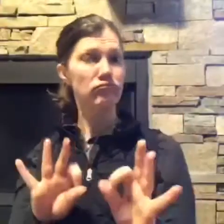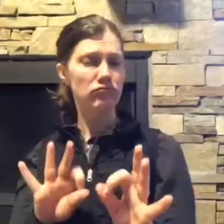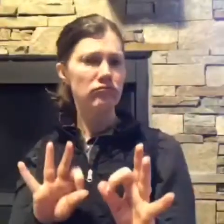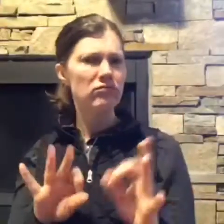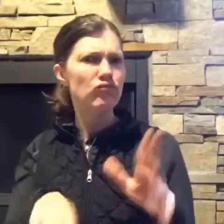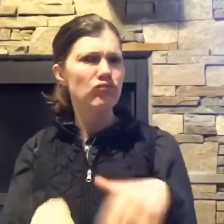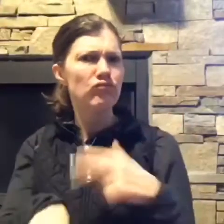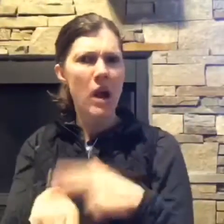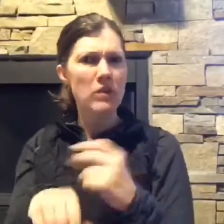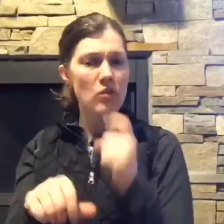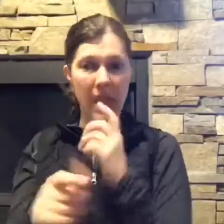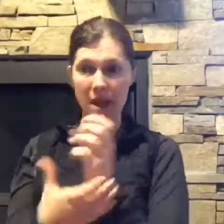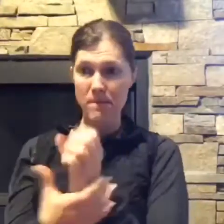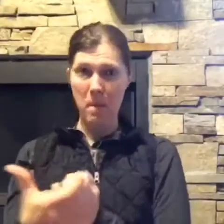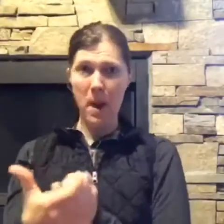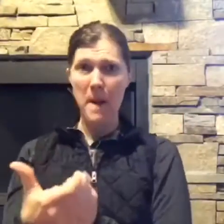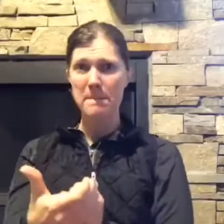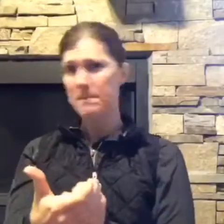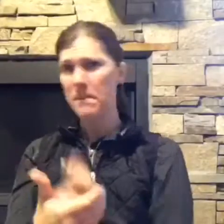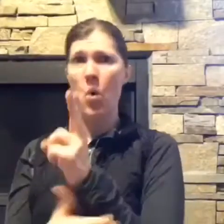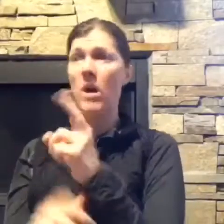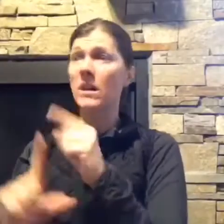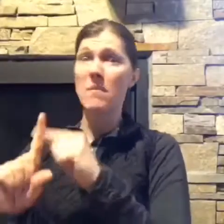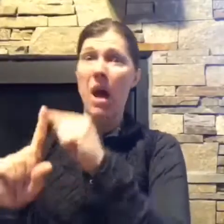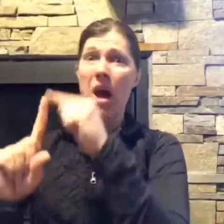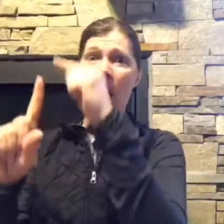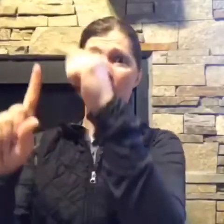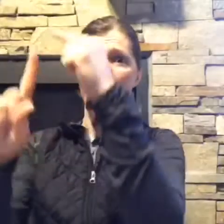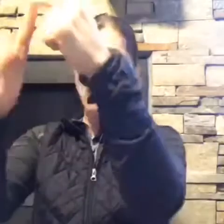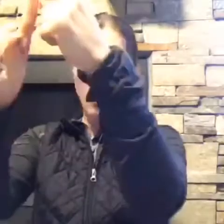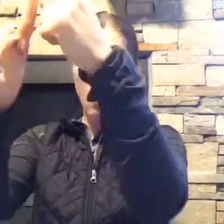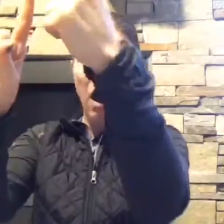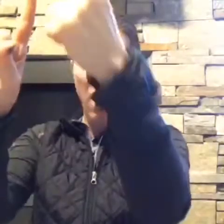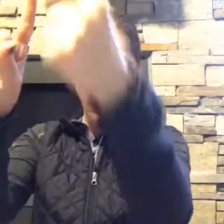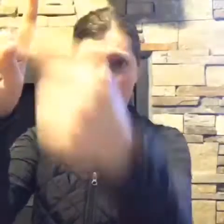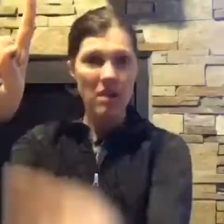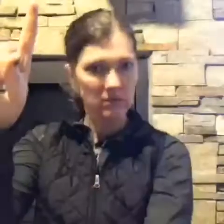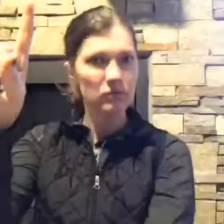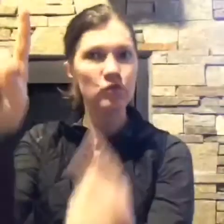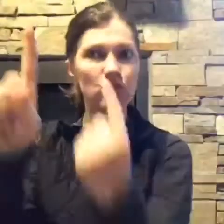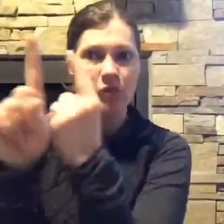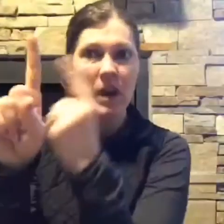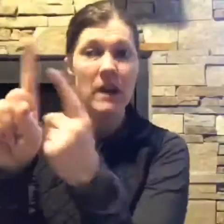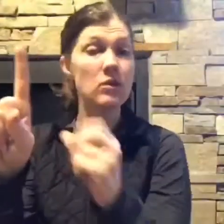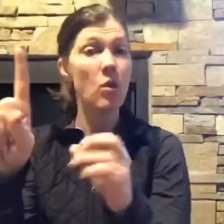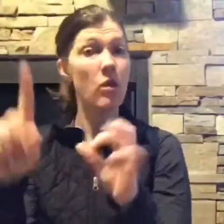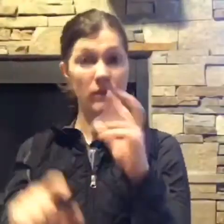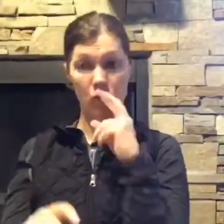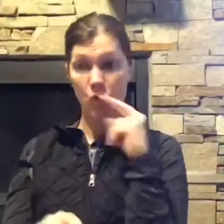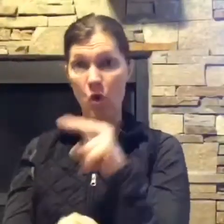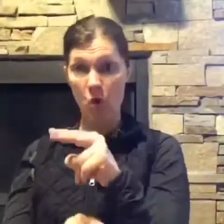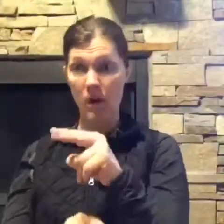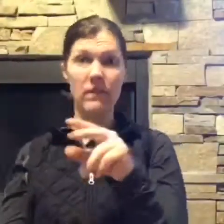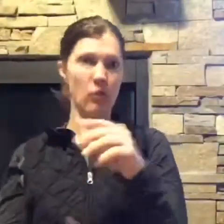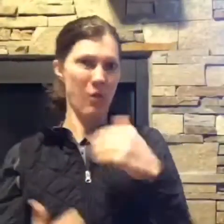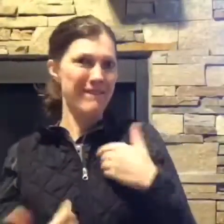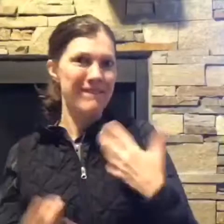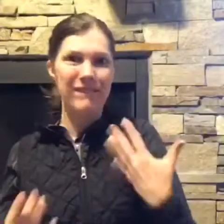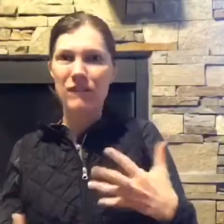So we can just do opposite b over 2a, plug that in. Again, you have an a value, b value, c value. So again, this